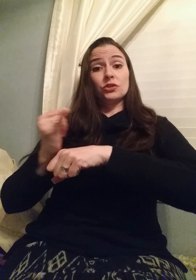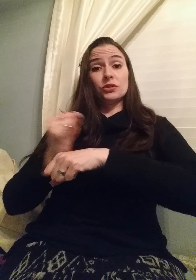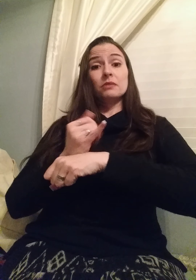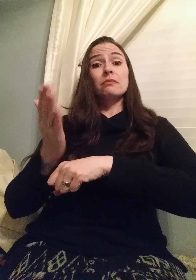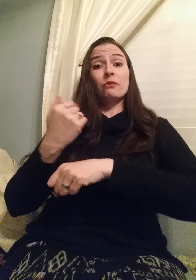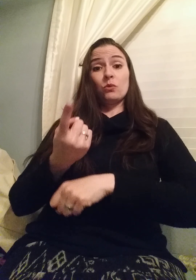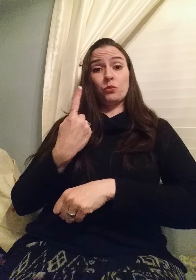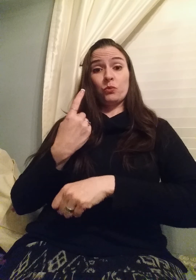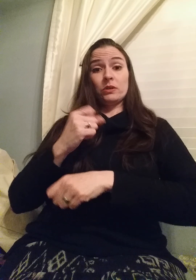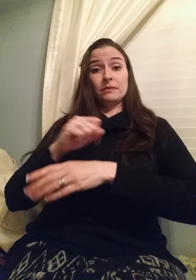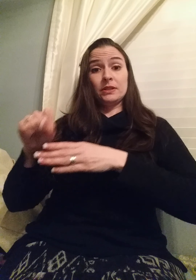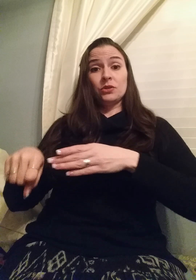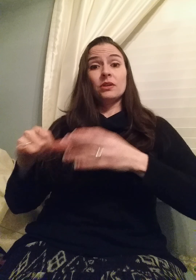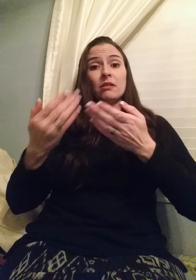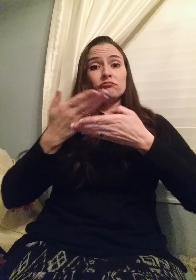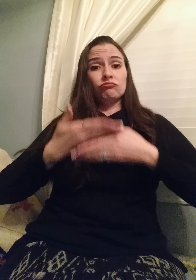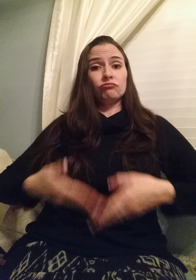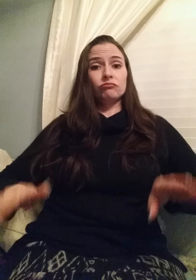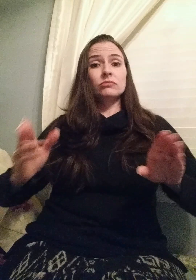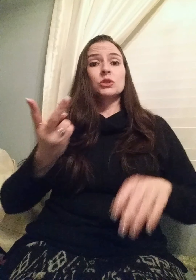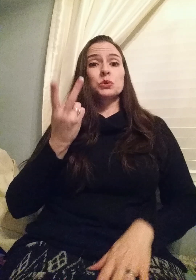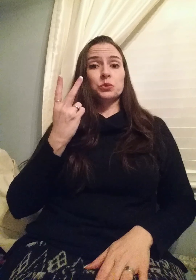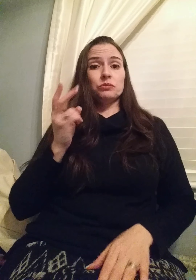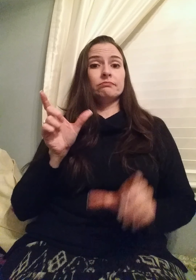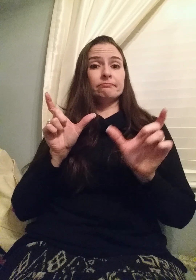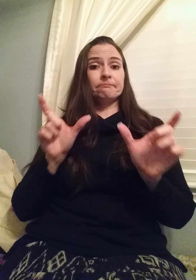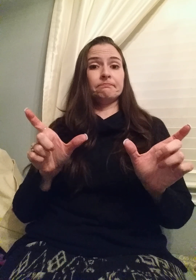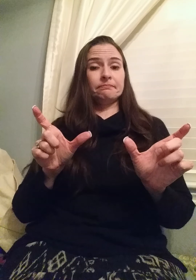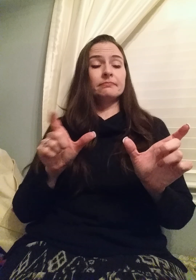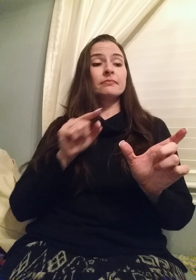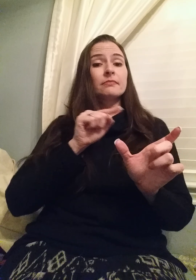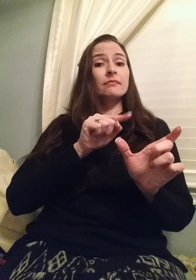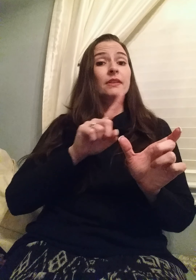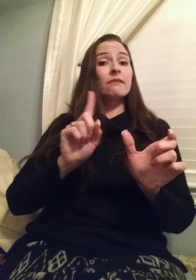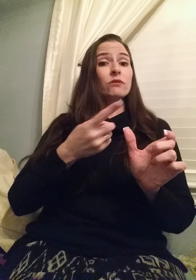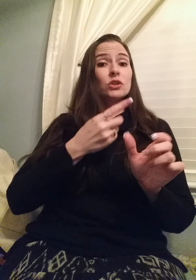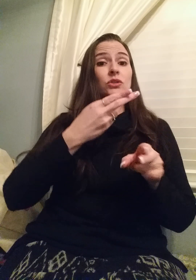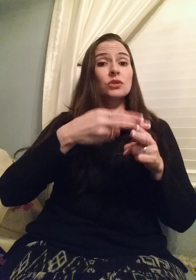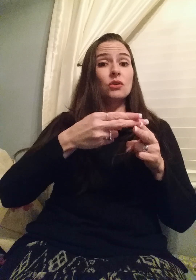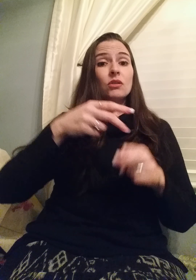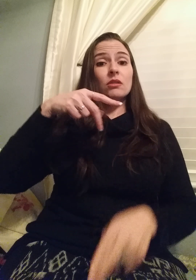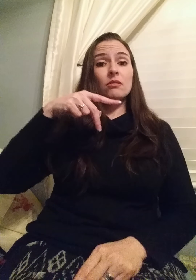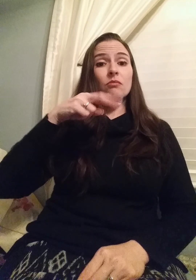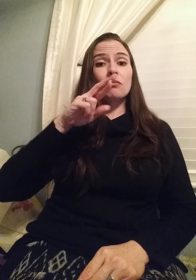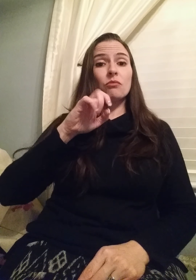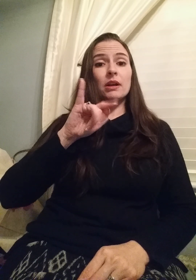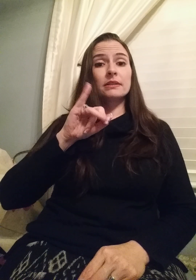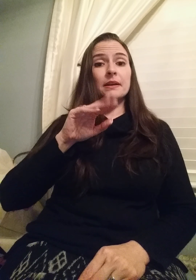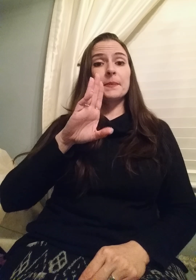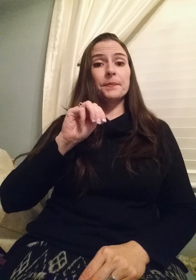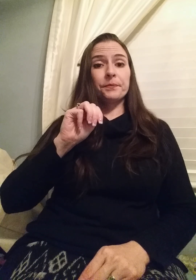first semester will be called practicum, and the goal of practicum will be that the students will primarily be